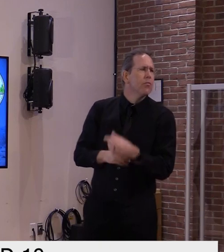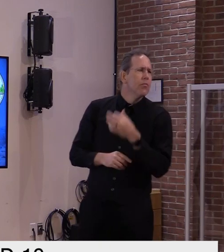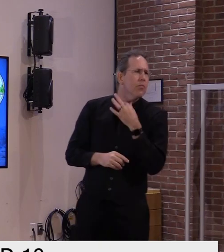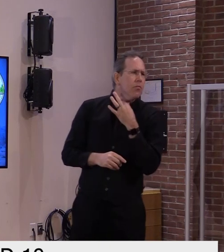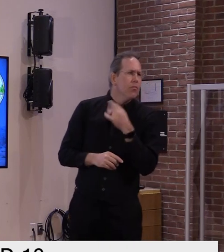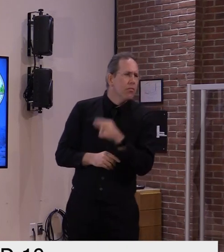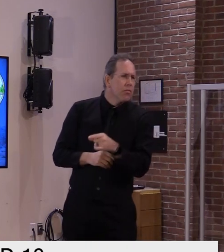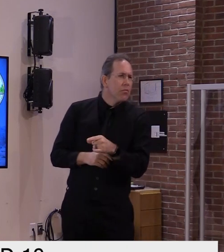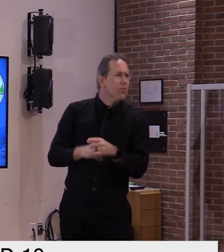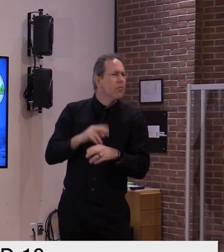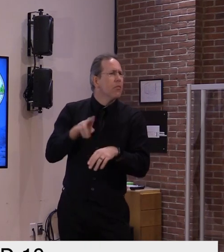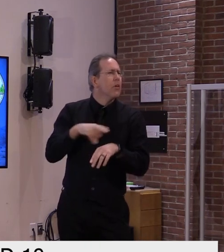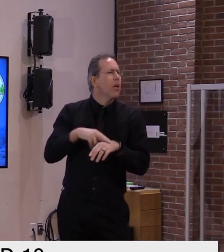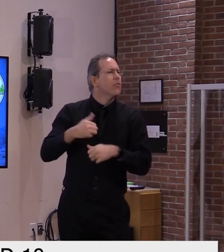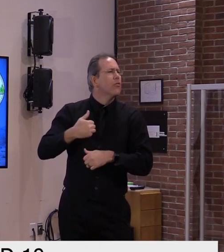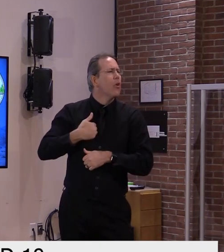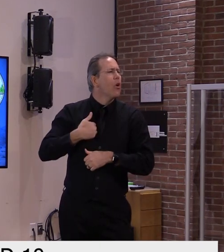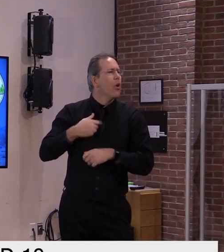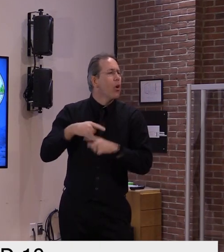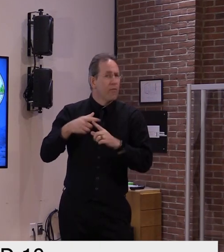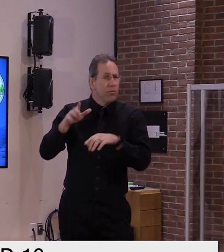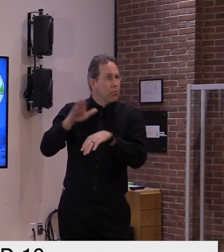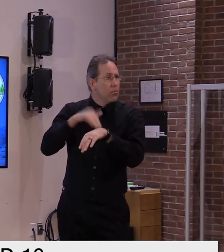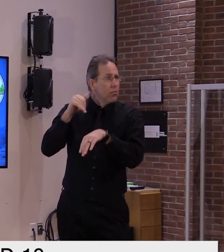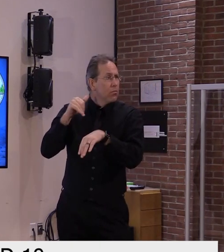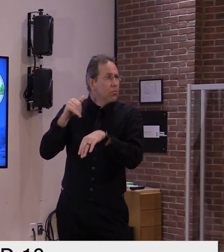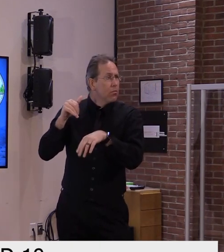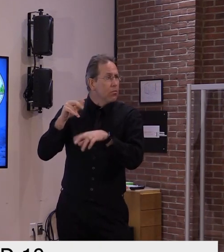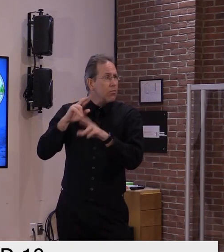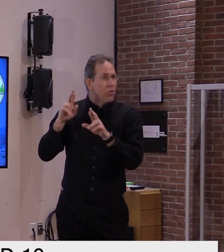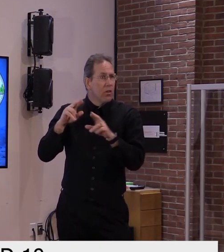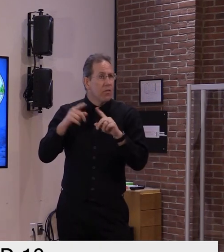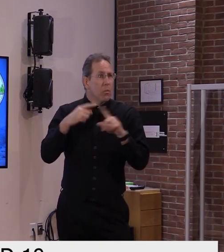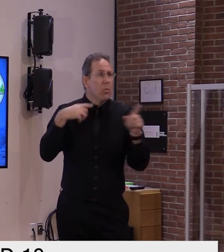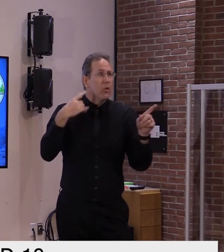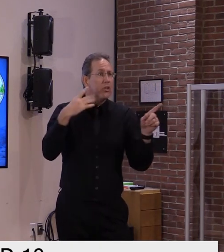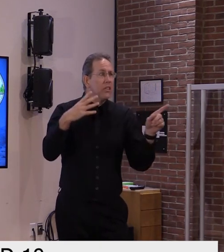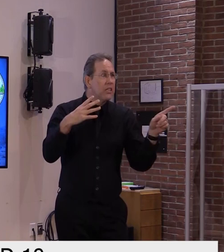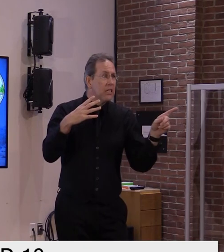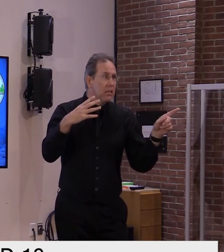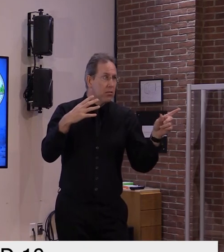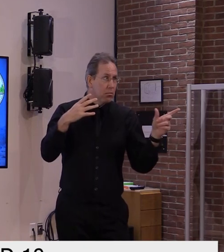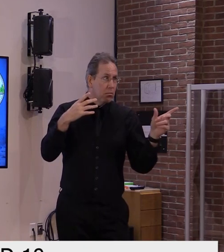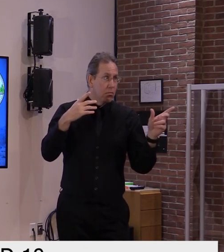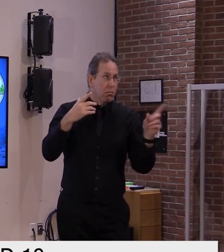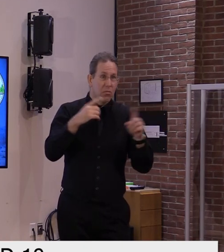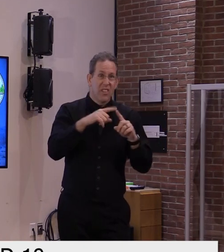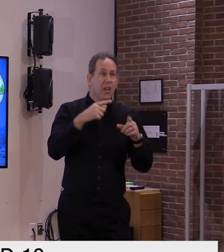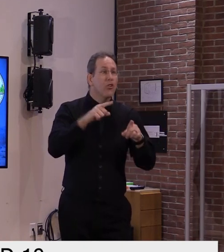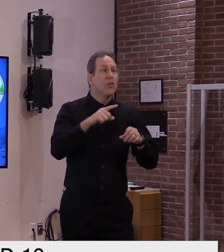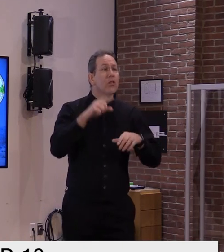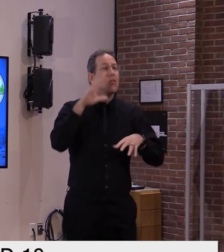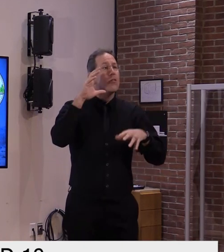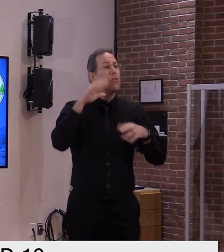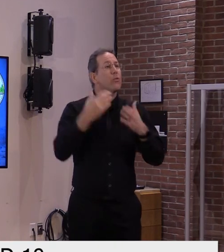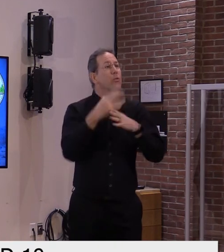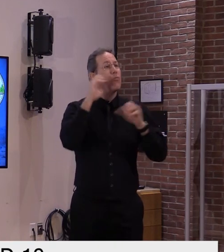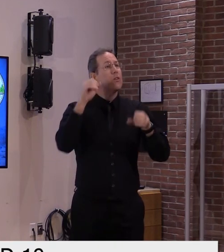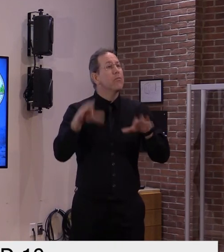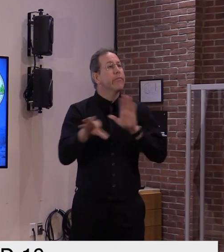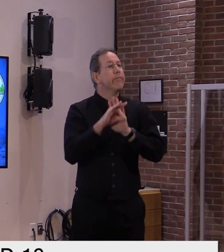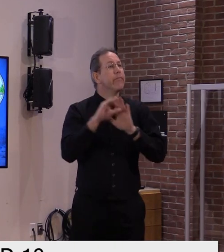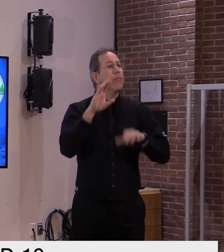all? Ahead of the inauguration next week at all? No. The answer, Vermont National Guard, no. All